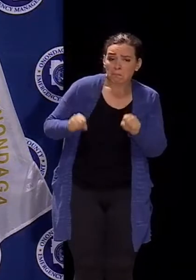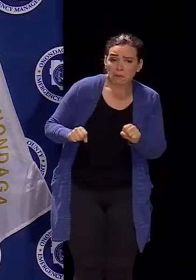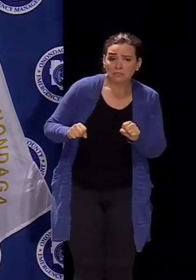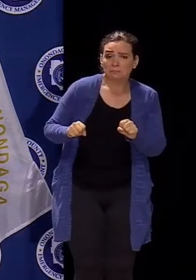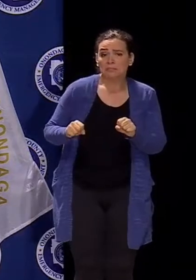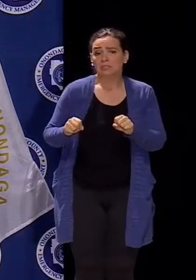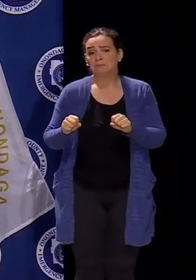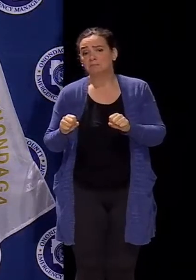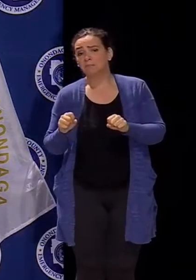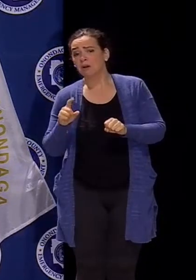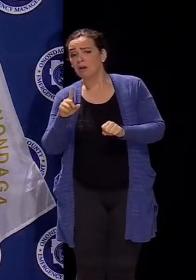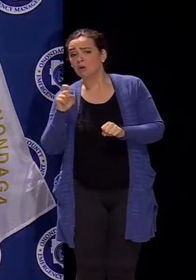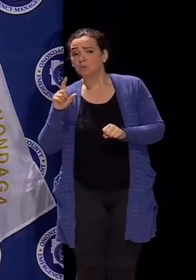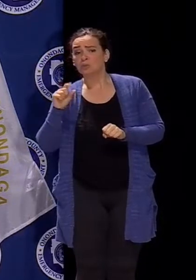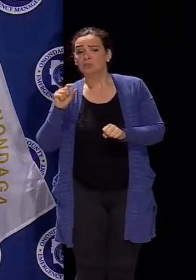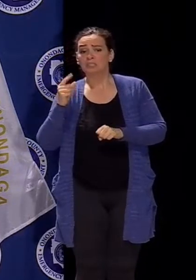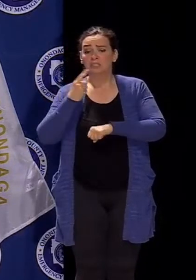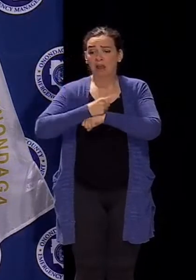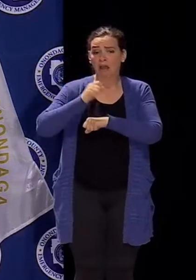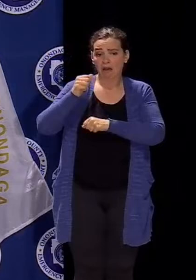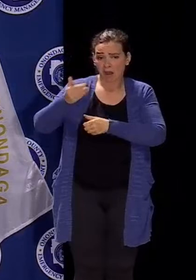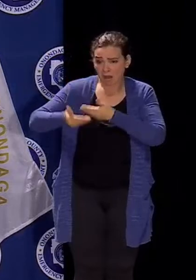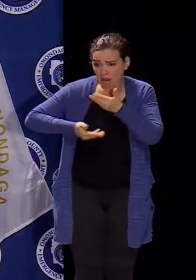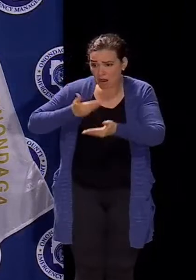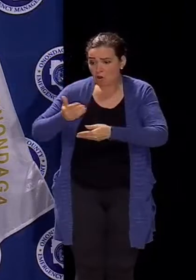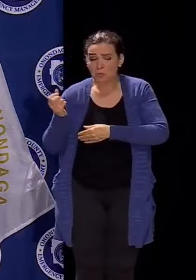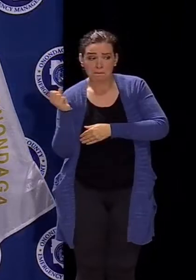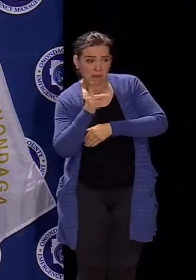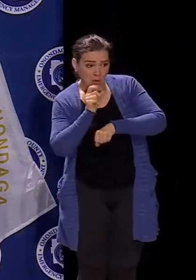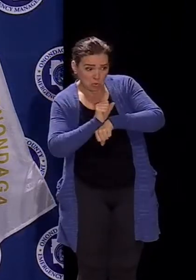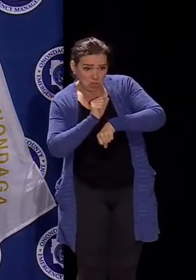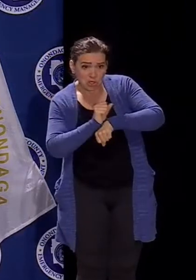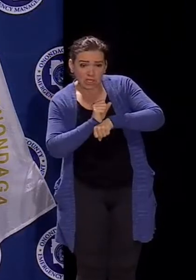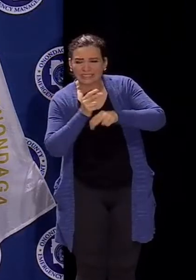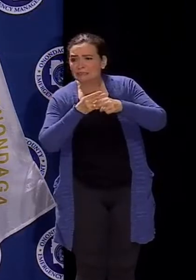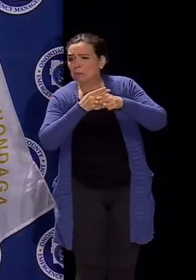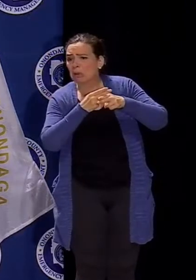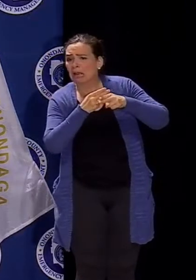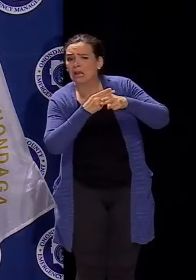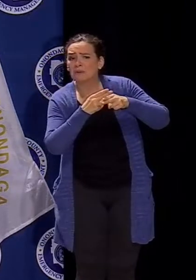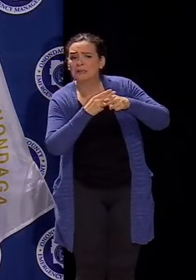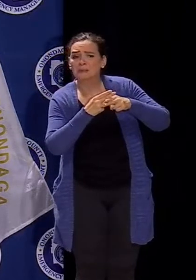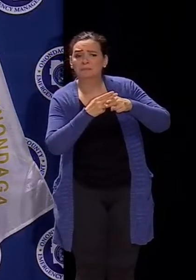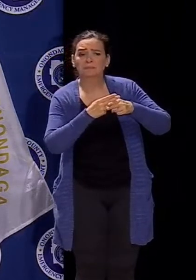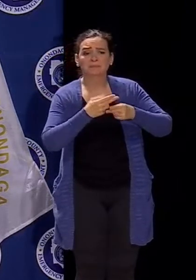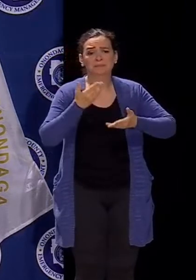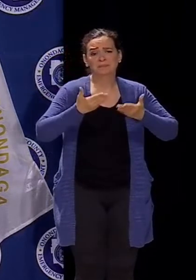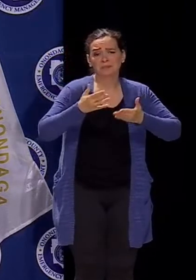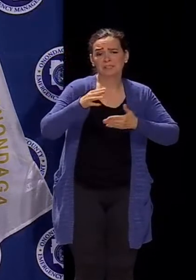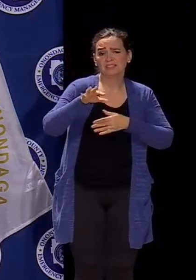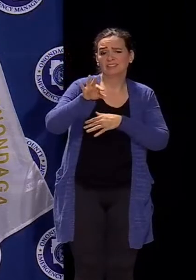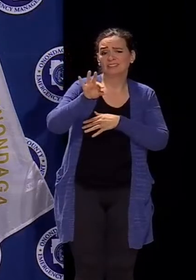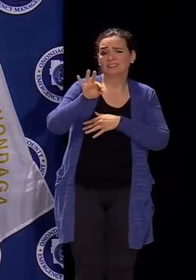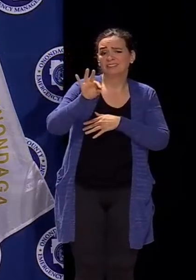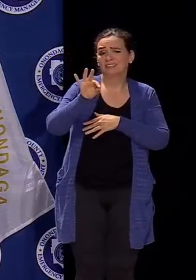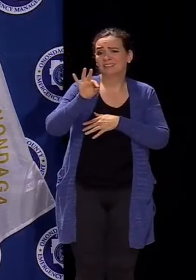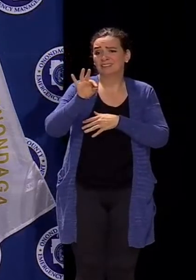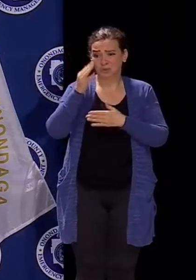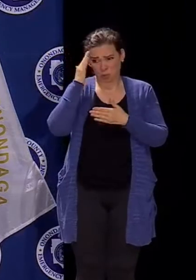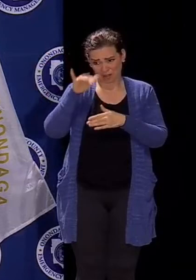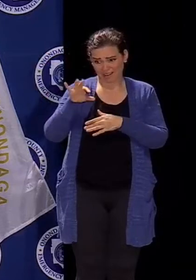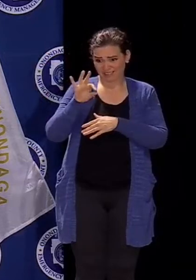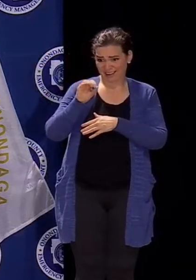everybody back, but what happens to those families over that period of time? So we're doing everything we can not to have